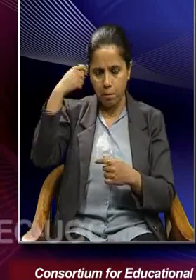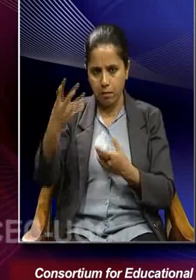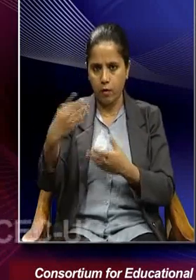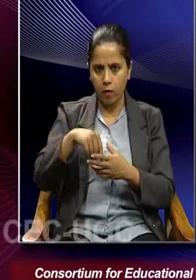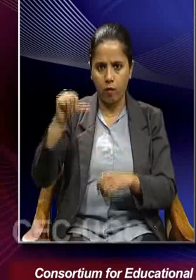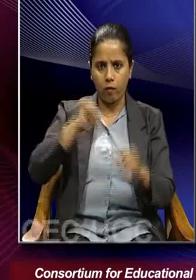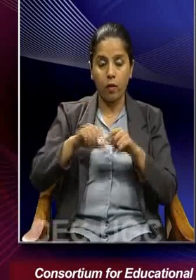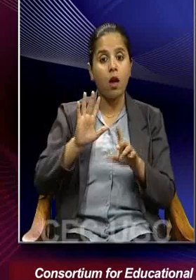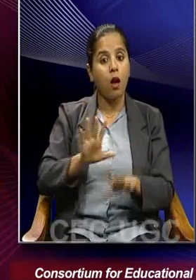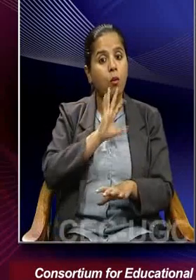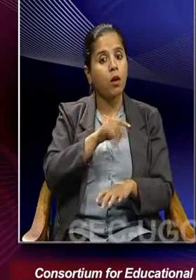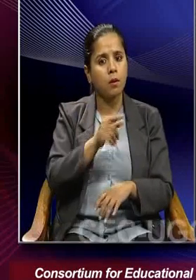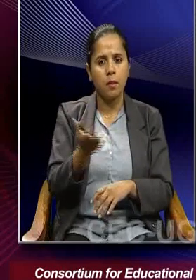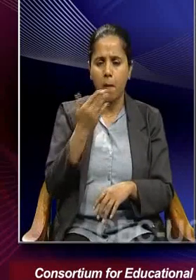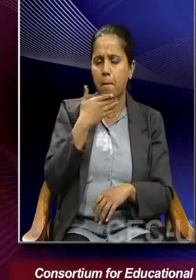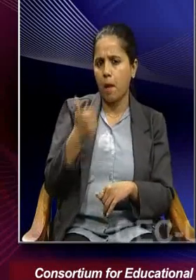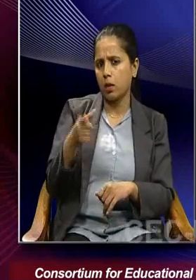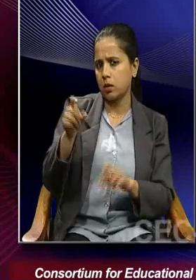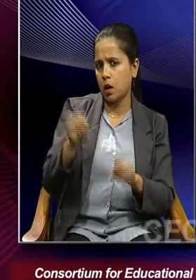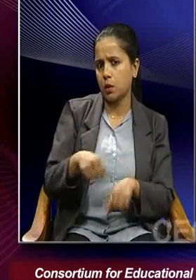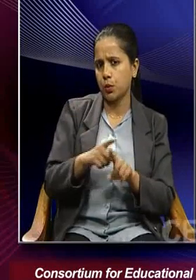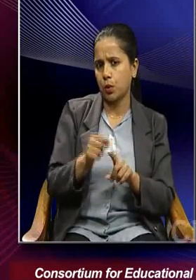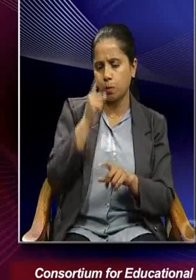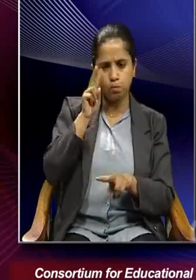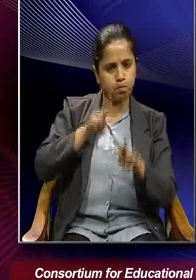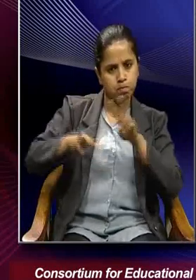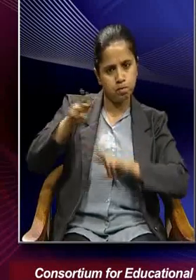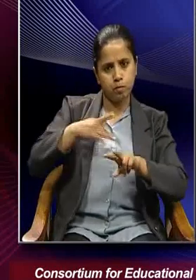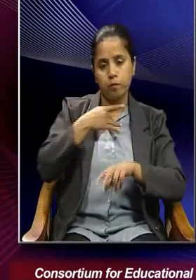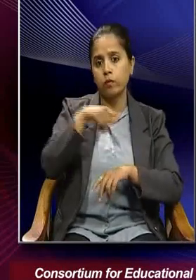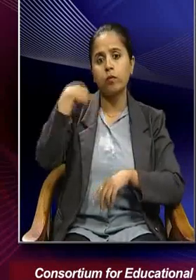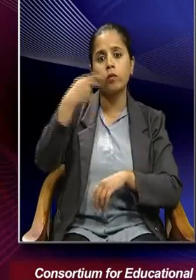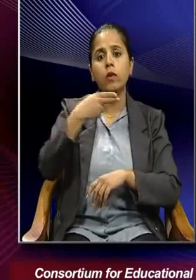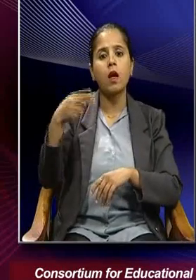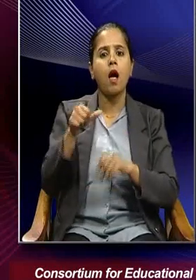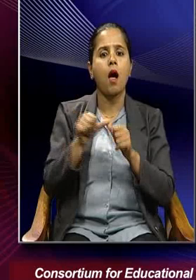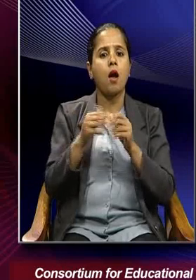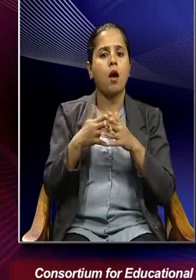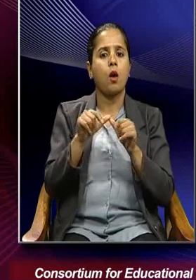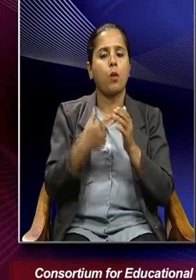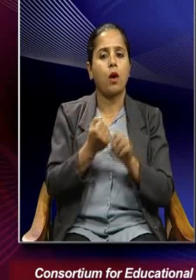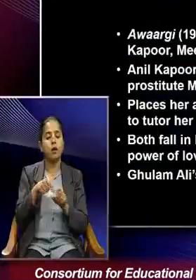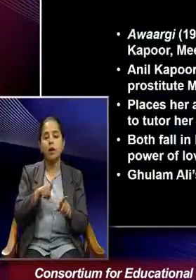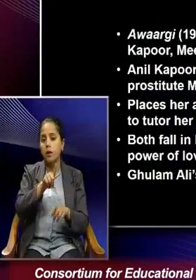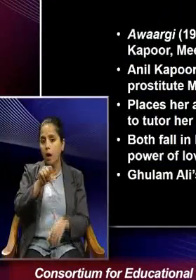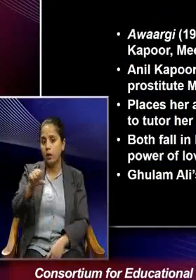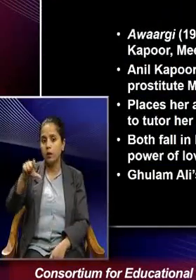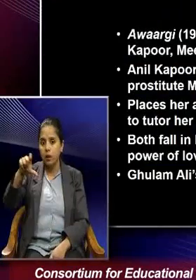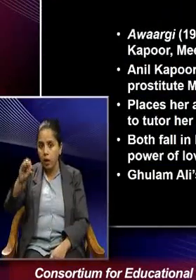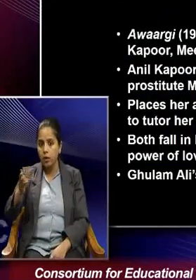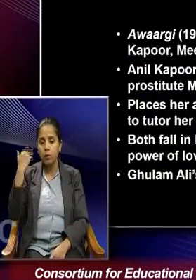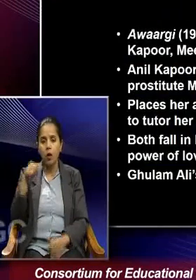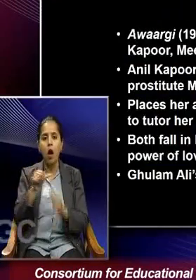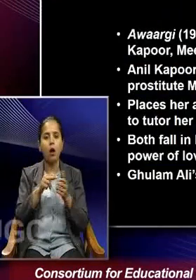was there to bring out the best from them. Then he also made a film called Awargi in 1990, starring Anil Kapoor,